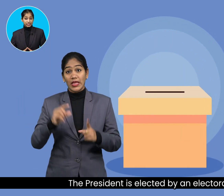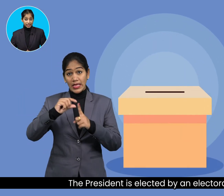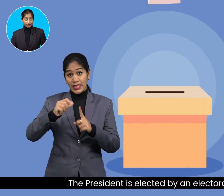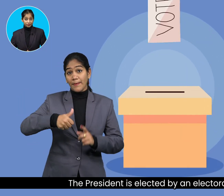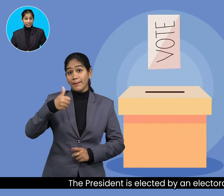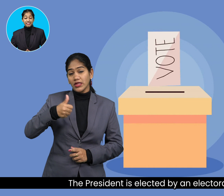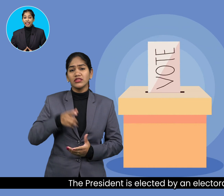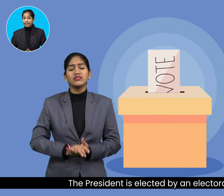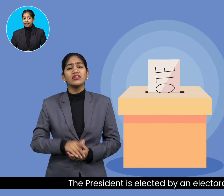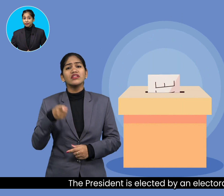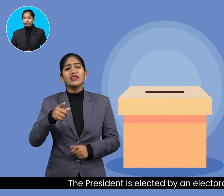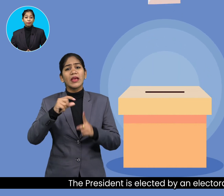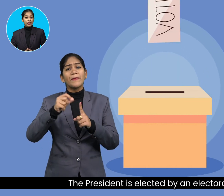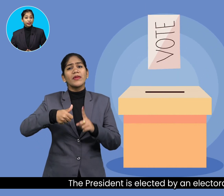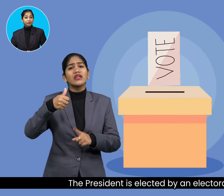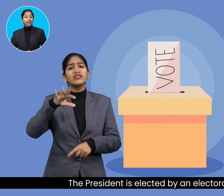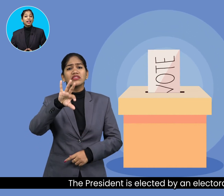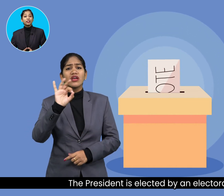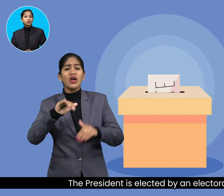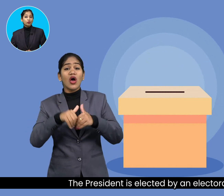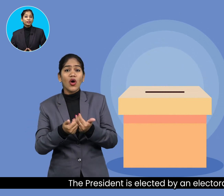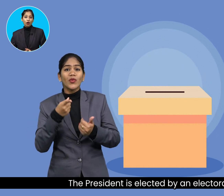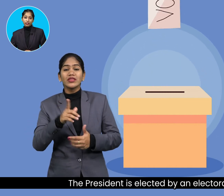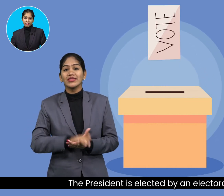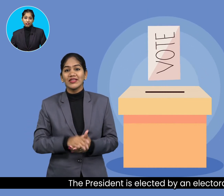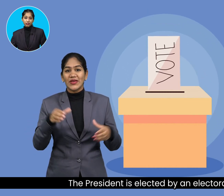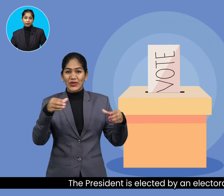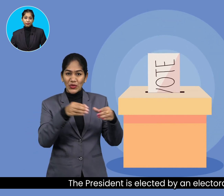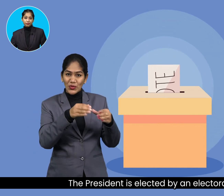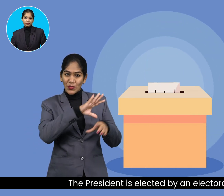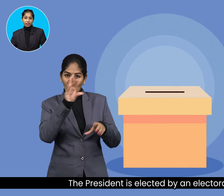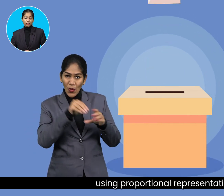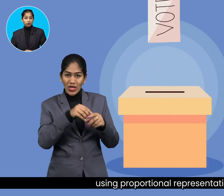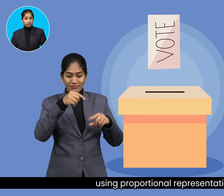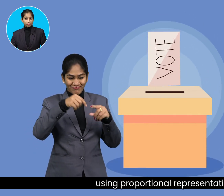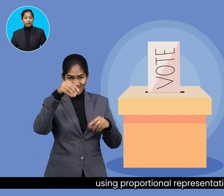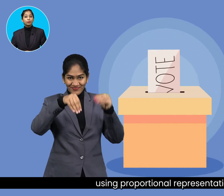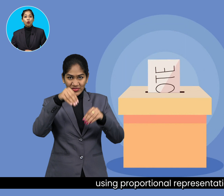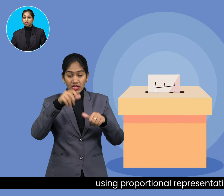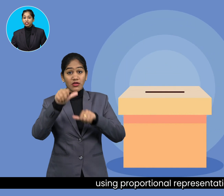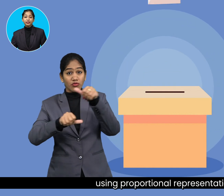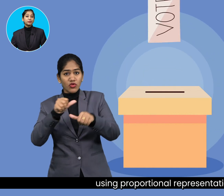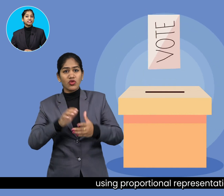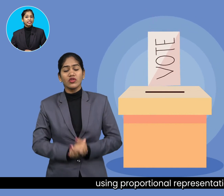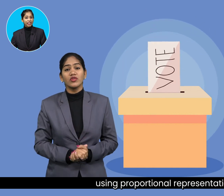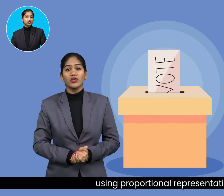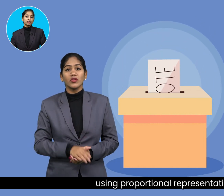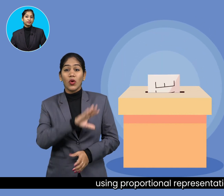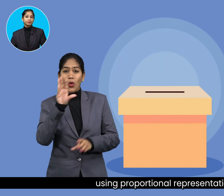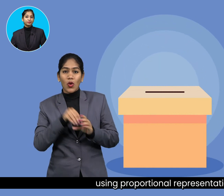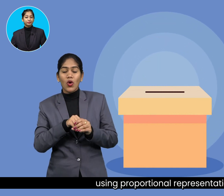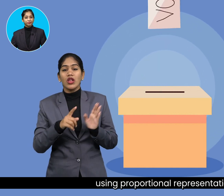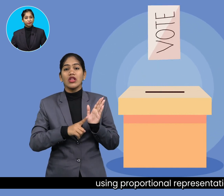The President is elected by an electoral college using proportional